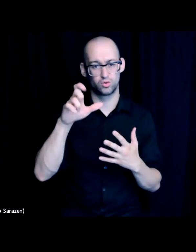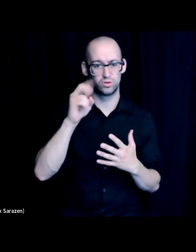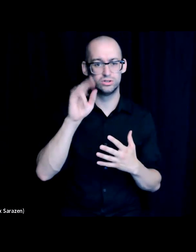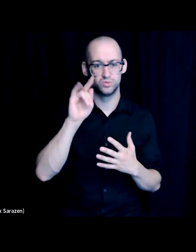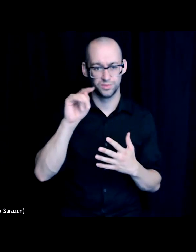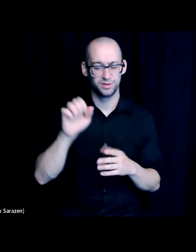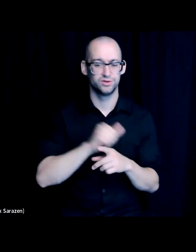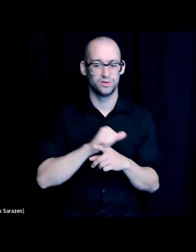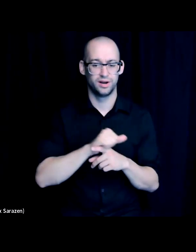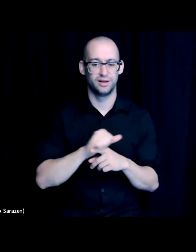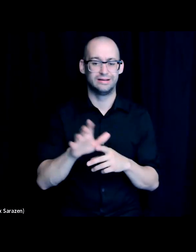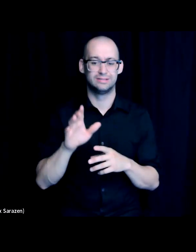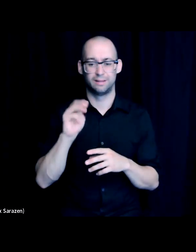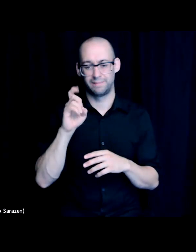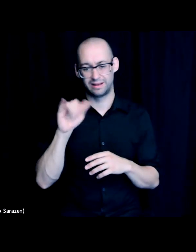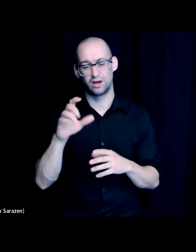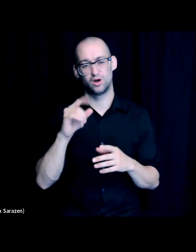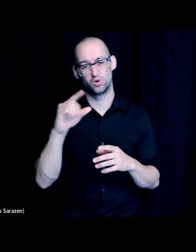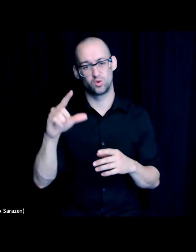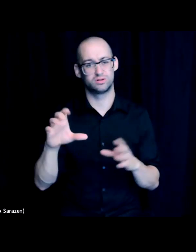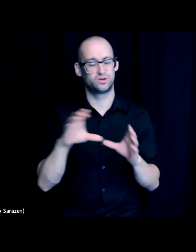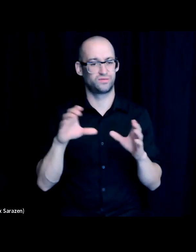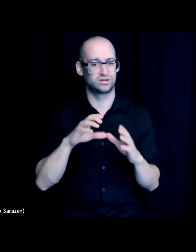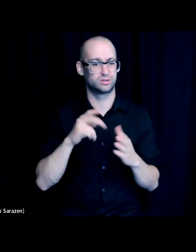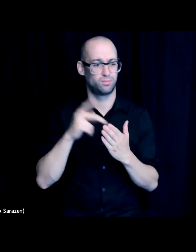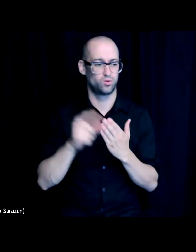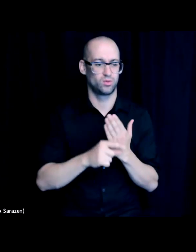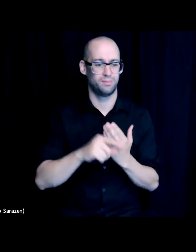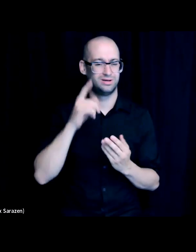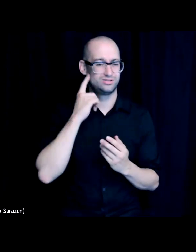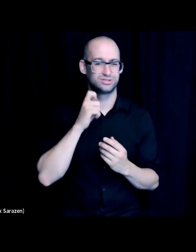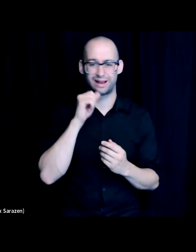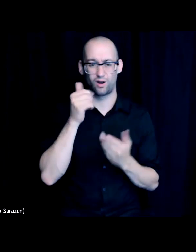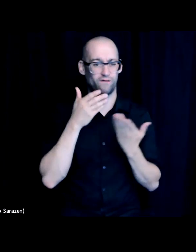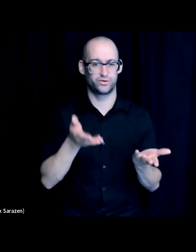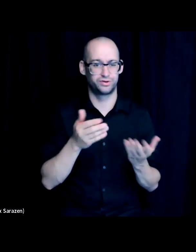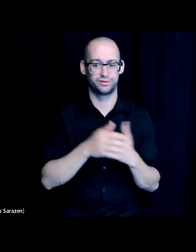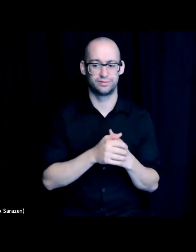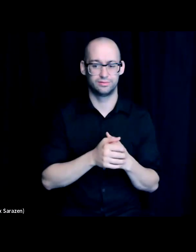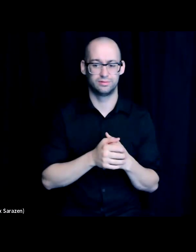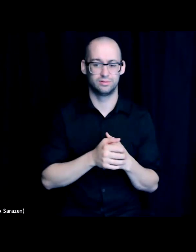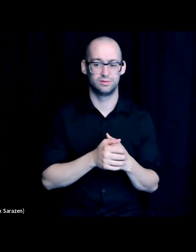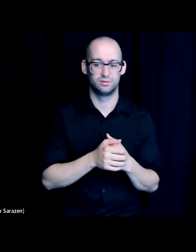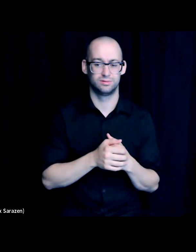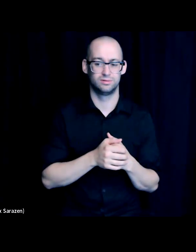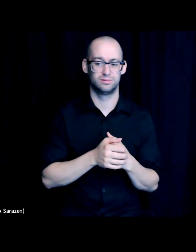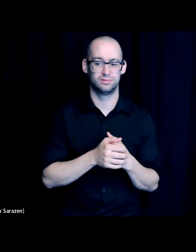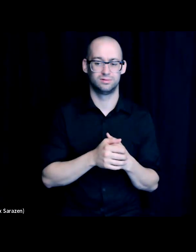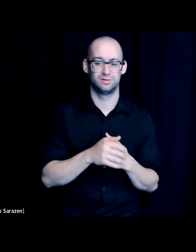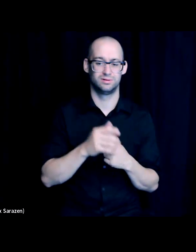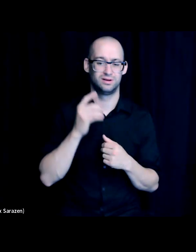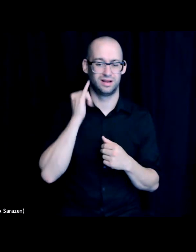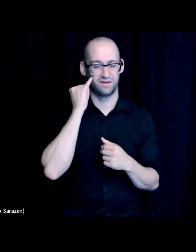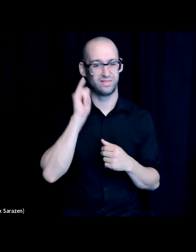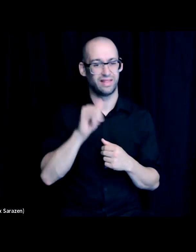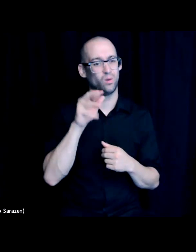training or Technomedia, the Google certification program. And it's just not offered. And again, it's like, if that was